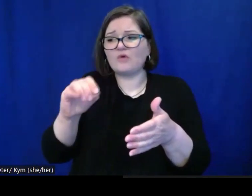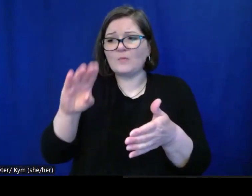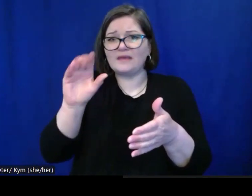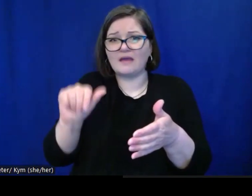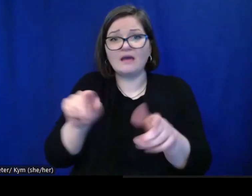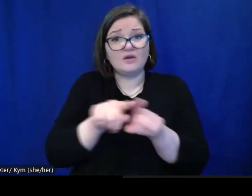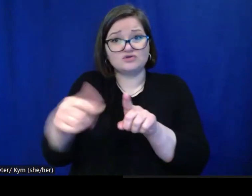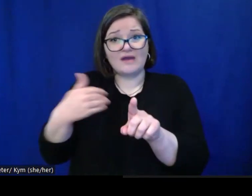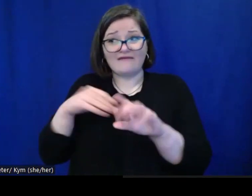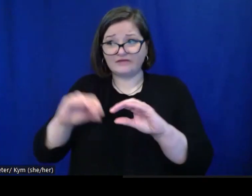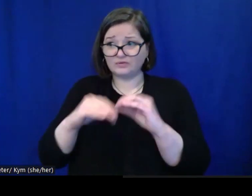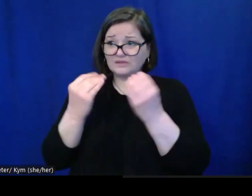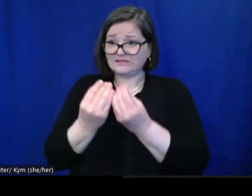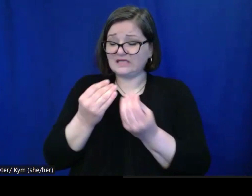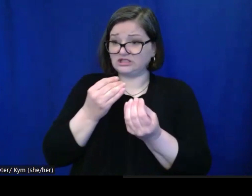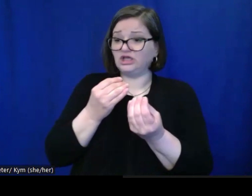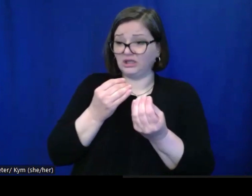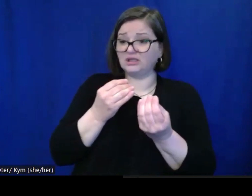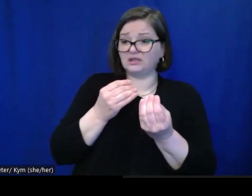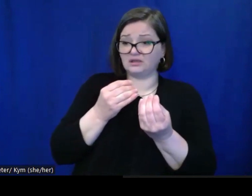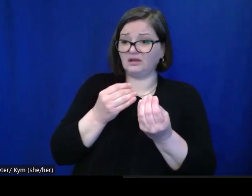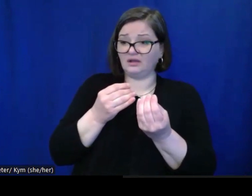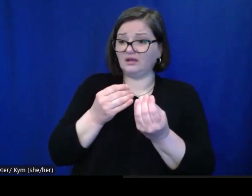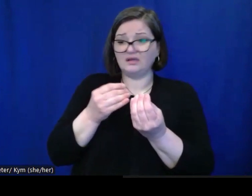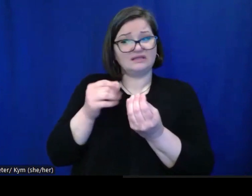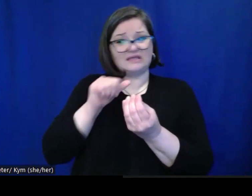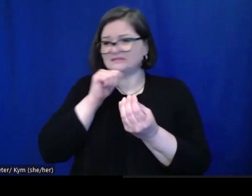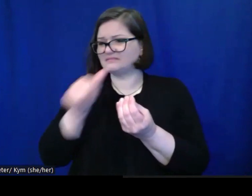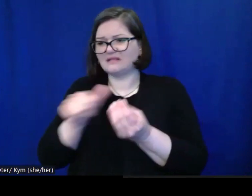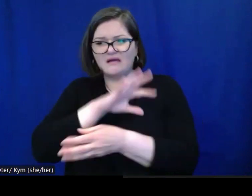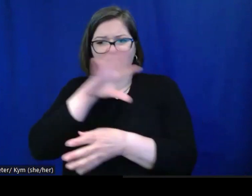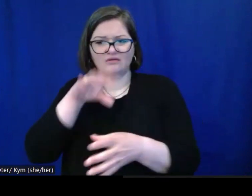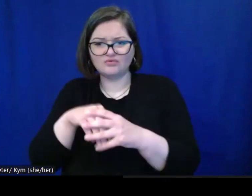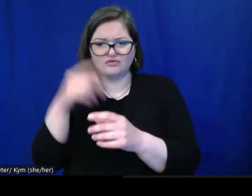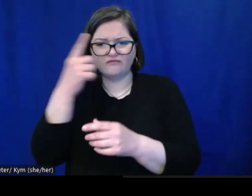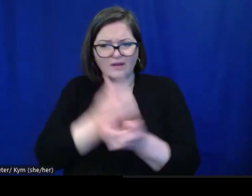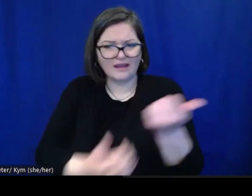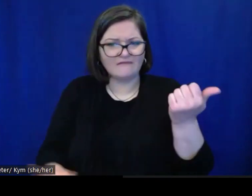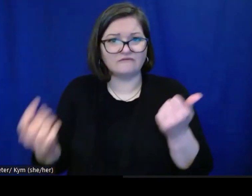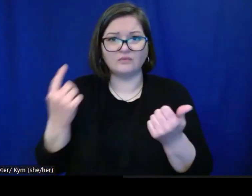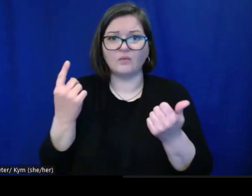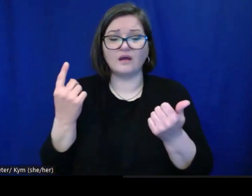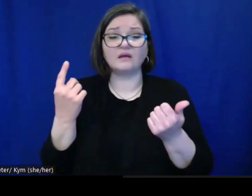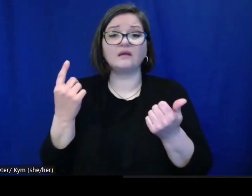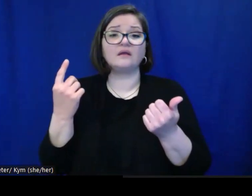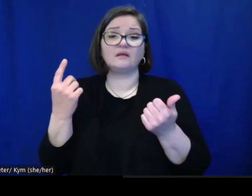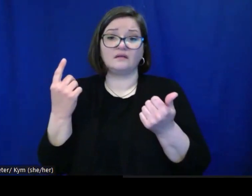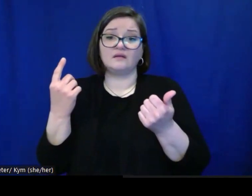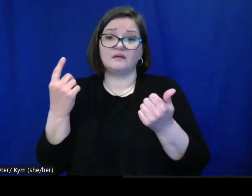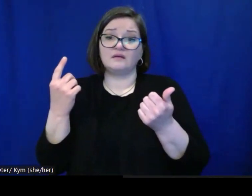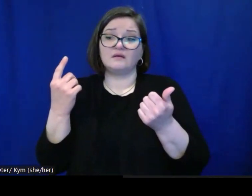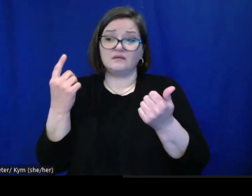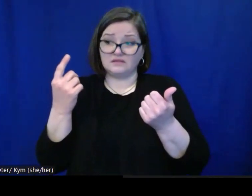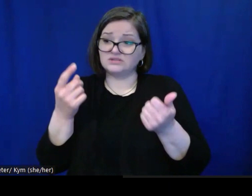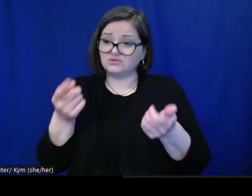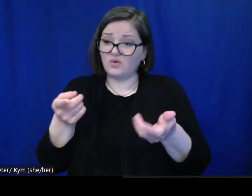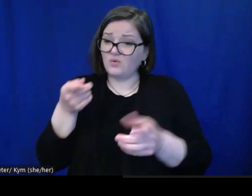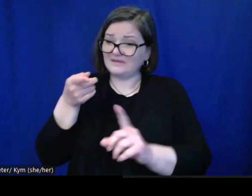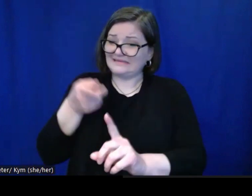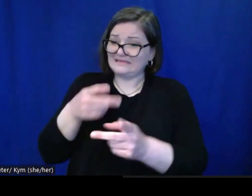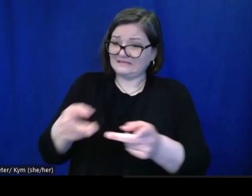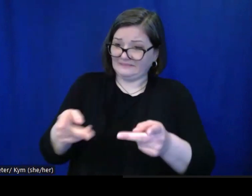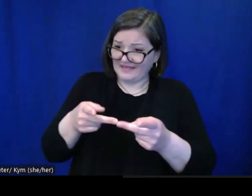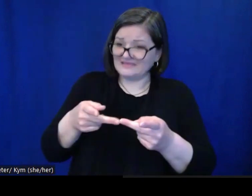organization that is not inclusive of everybody, where there are still